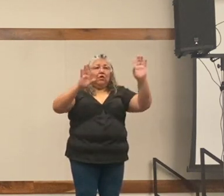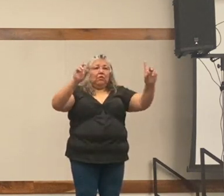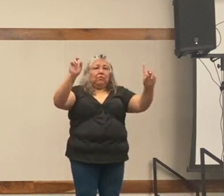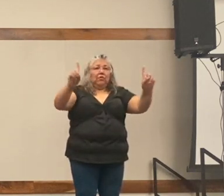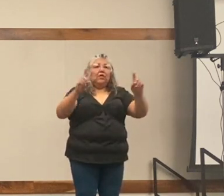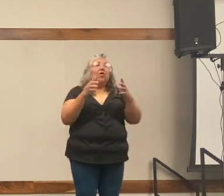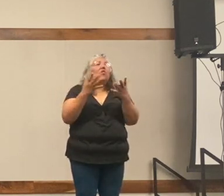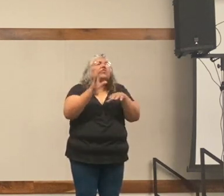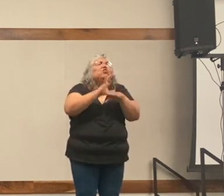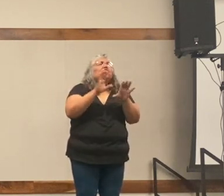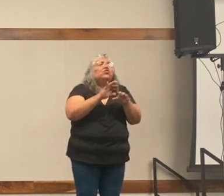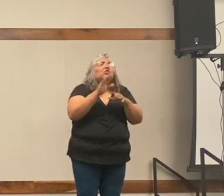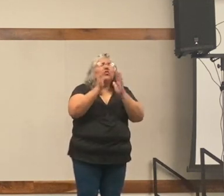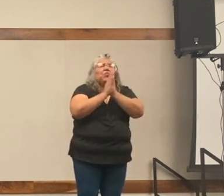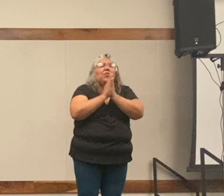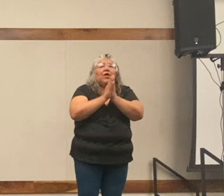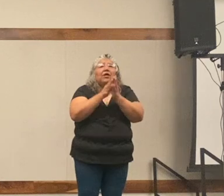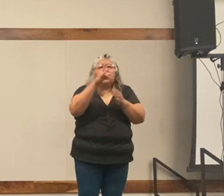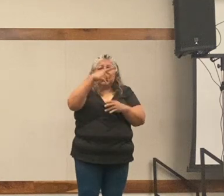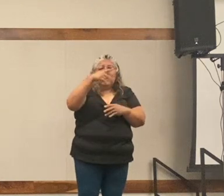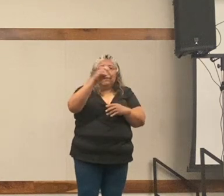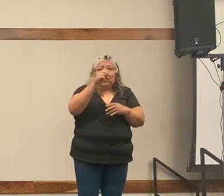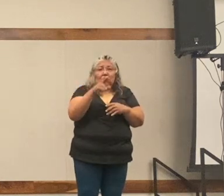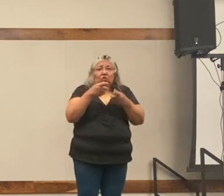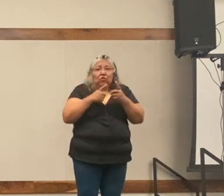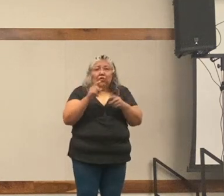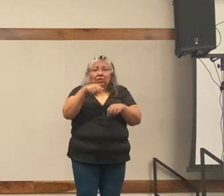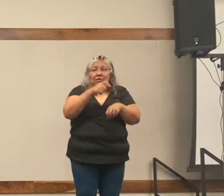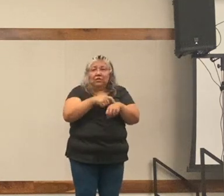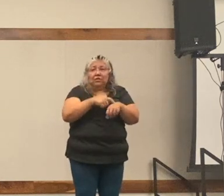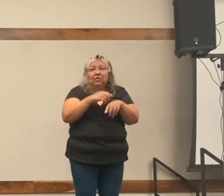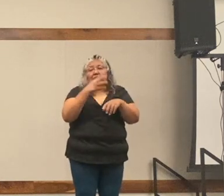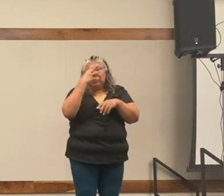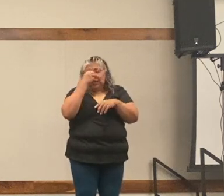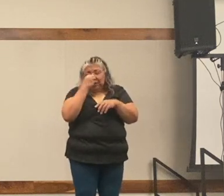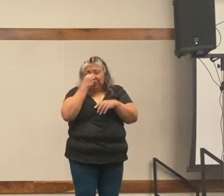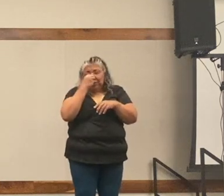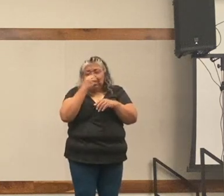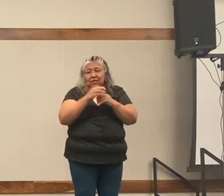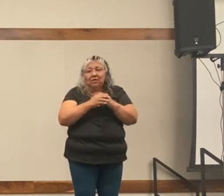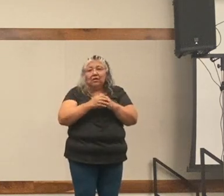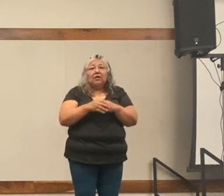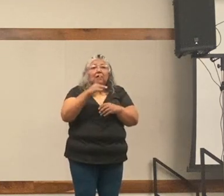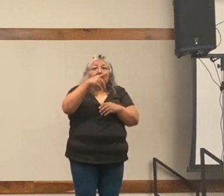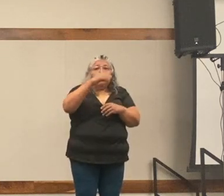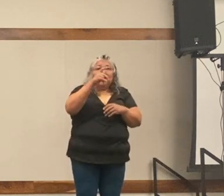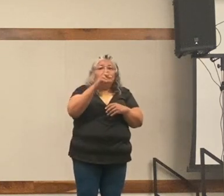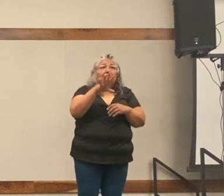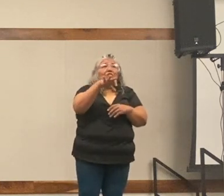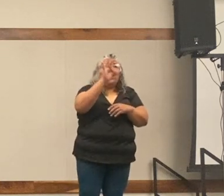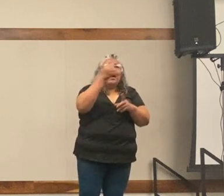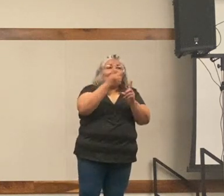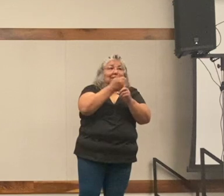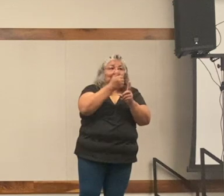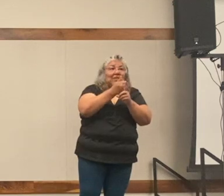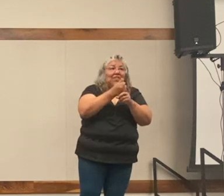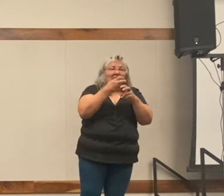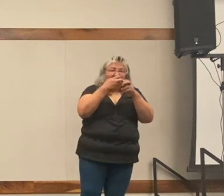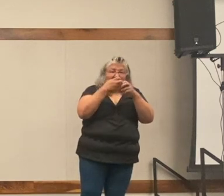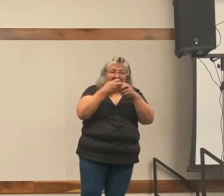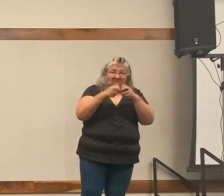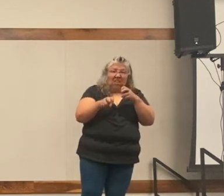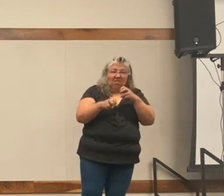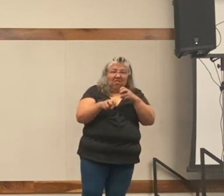moment? Praying. What is Peter doing at the moment? Sleeping. Peter finds himself in a tough